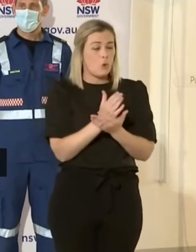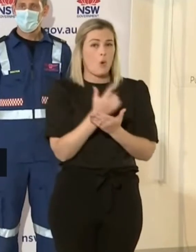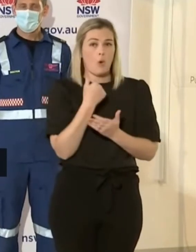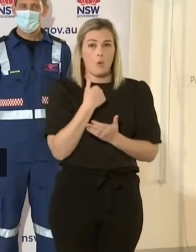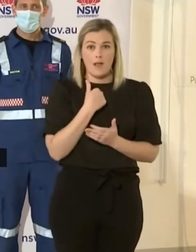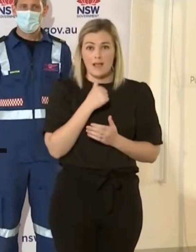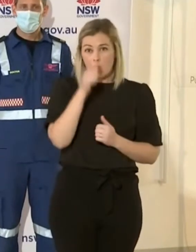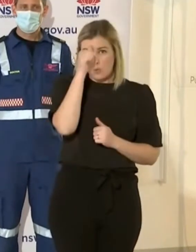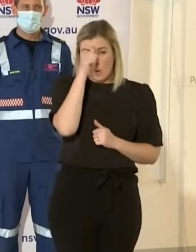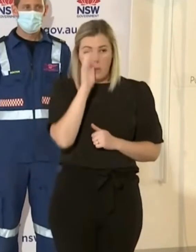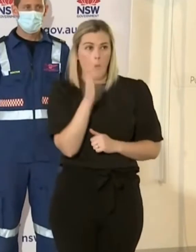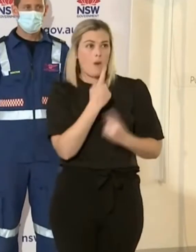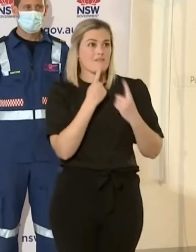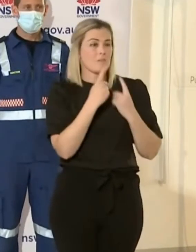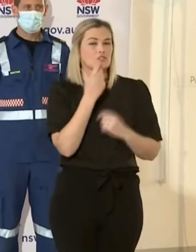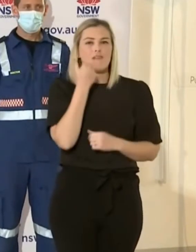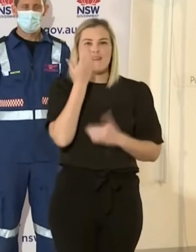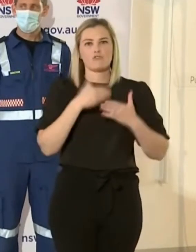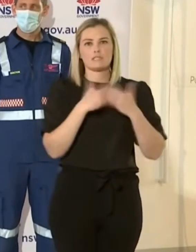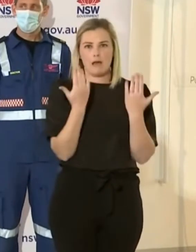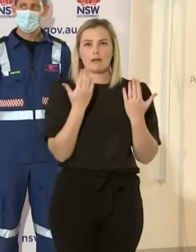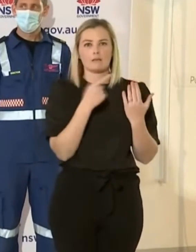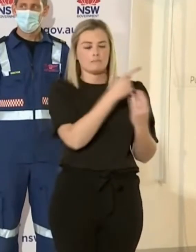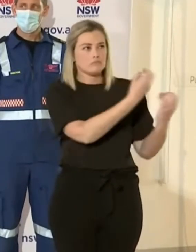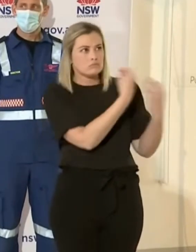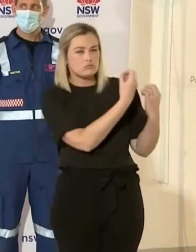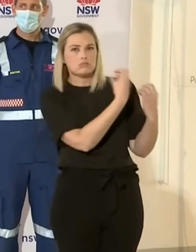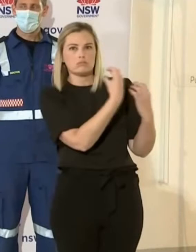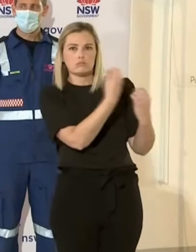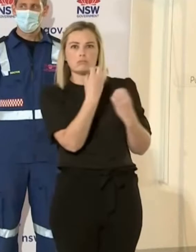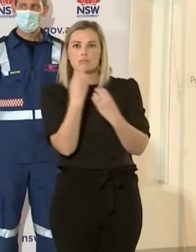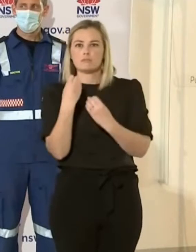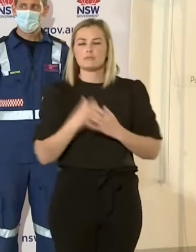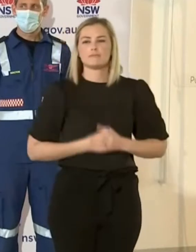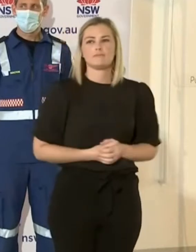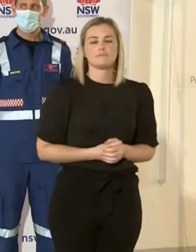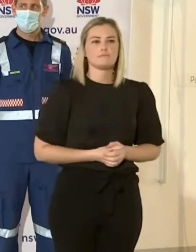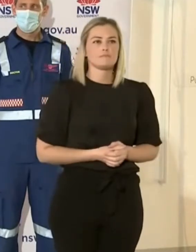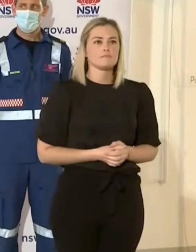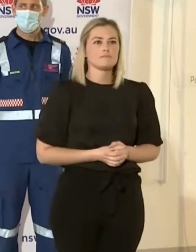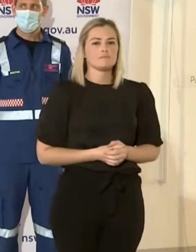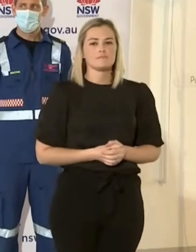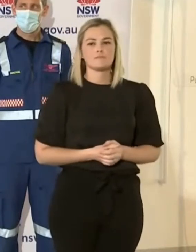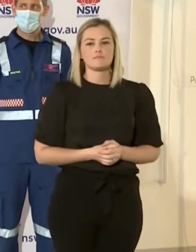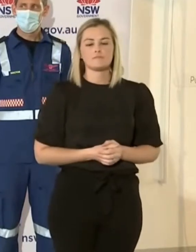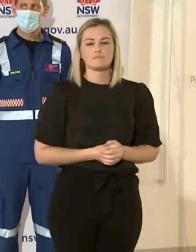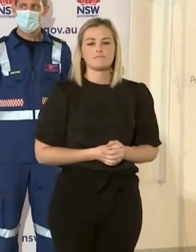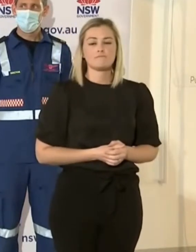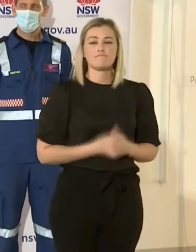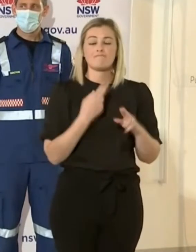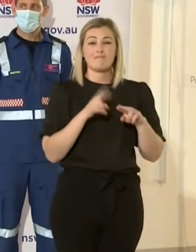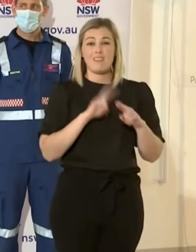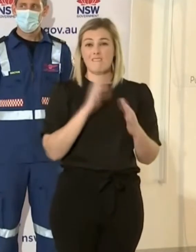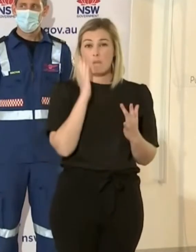the information comes to us as to what's happening. In terms of returning to a stay-at-home arrangement in